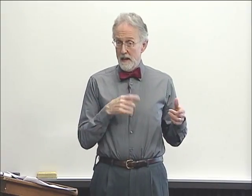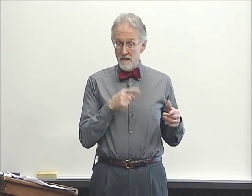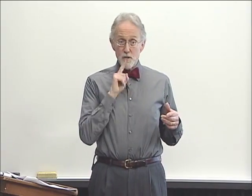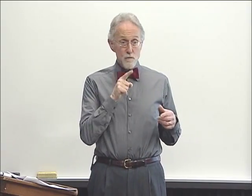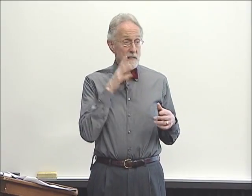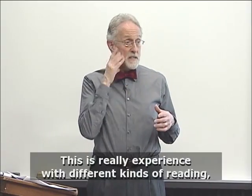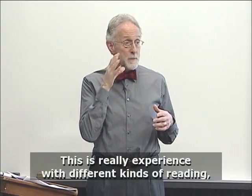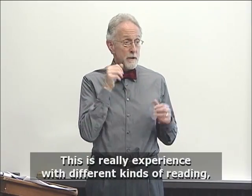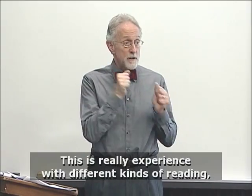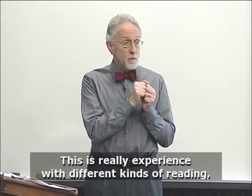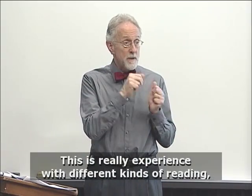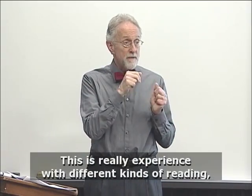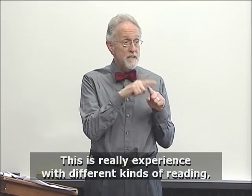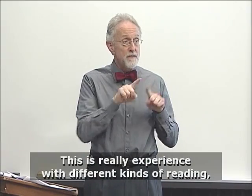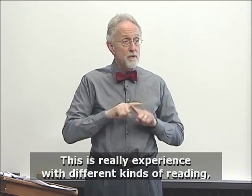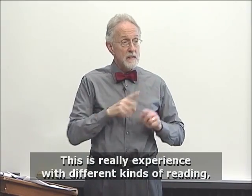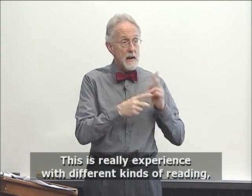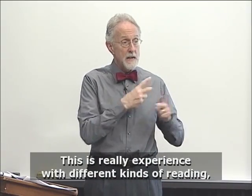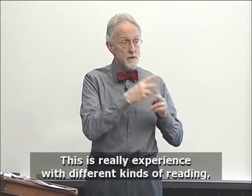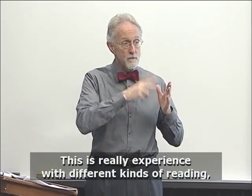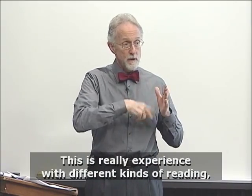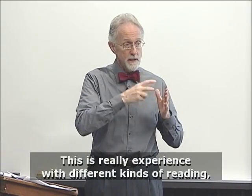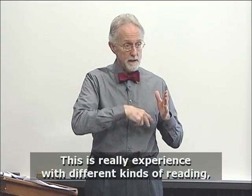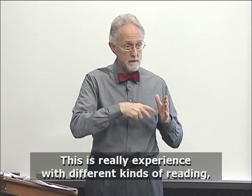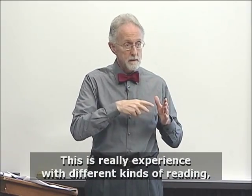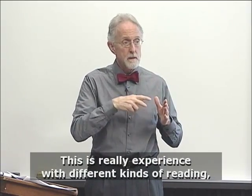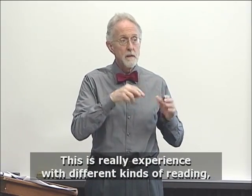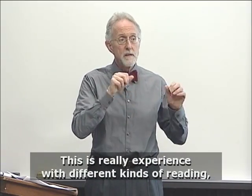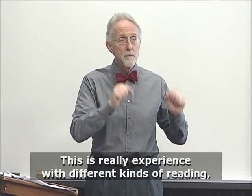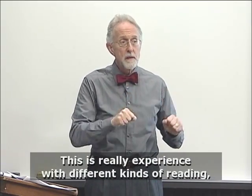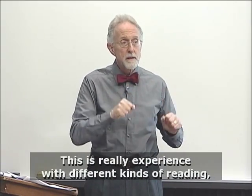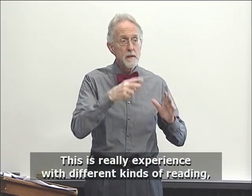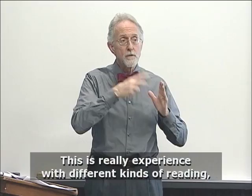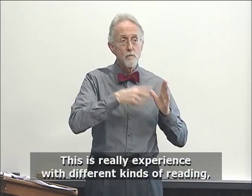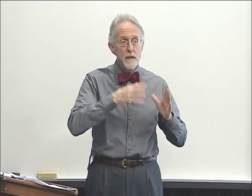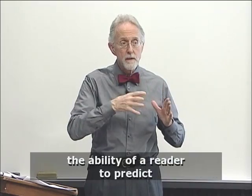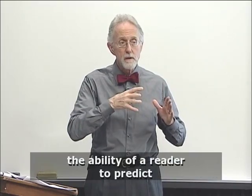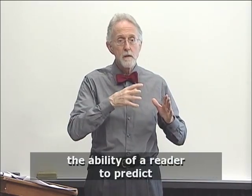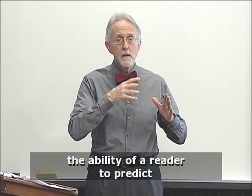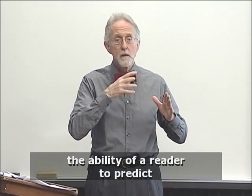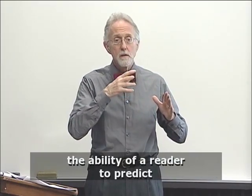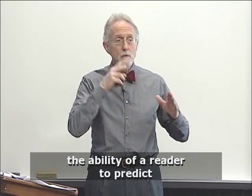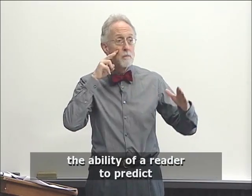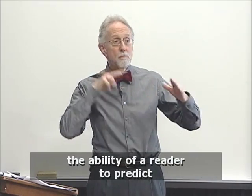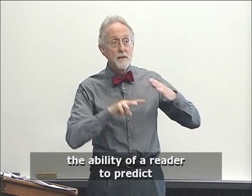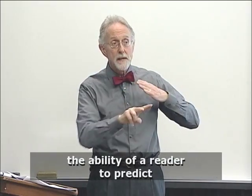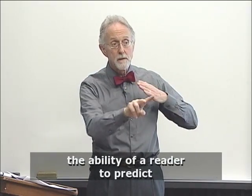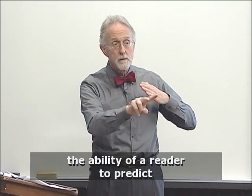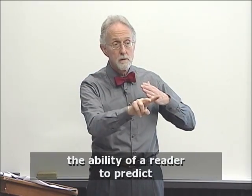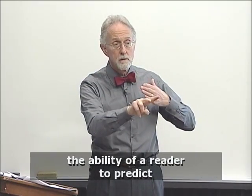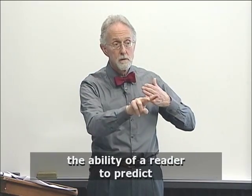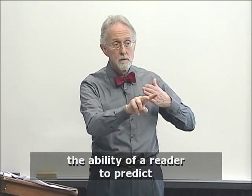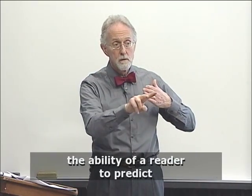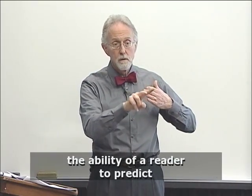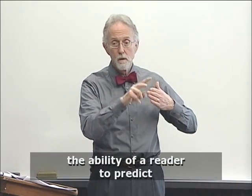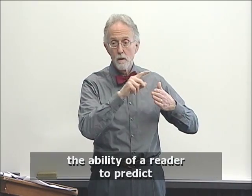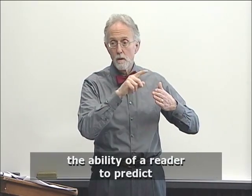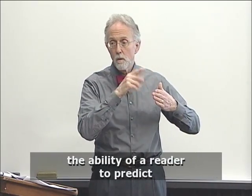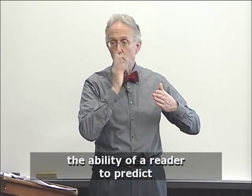This is really experience with different kinds of reading. The ability of a reader to predict what